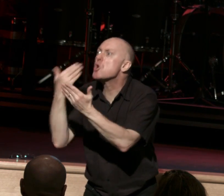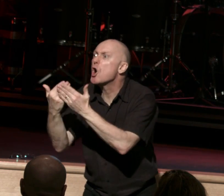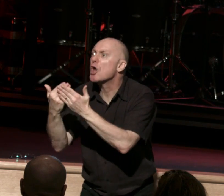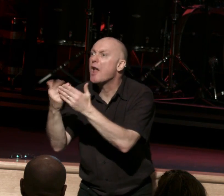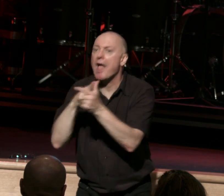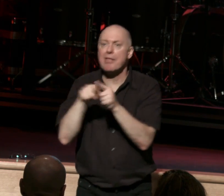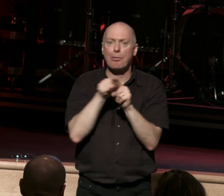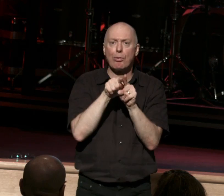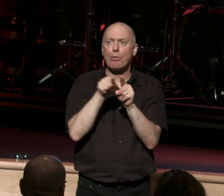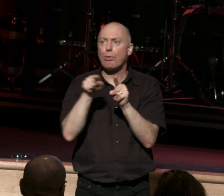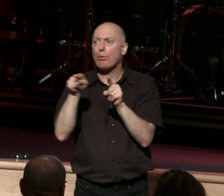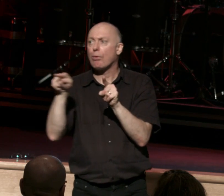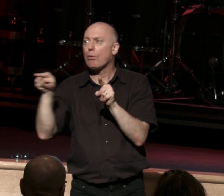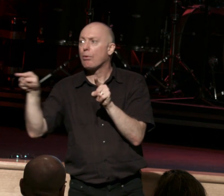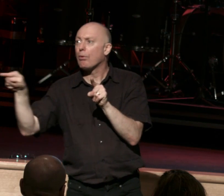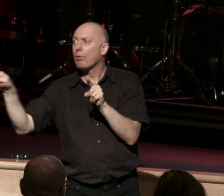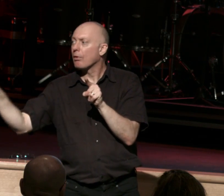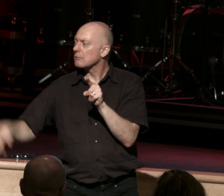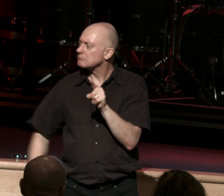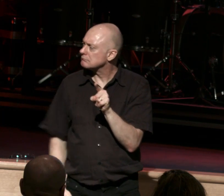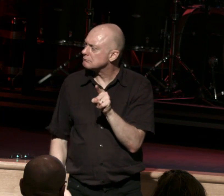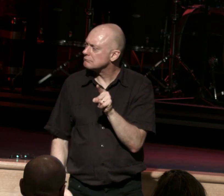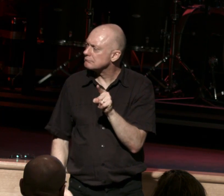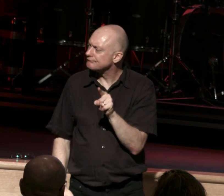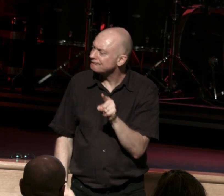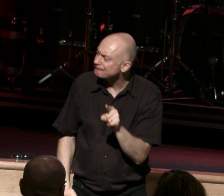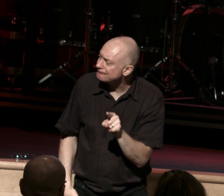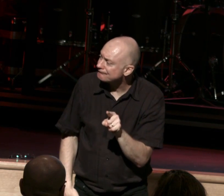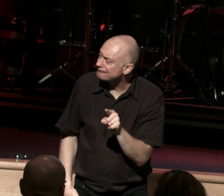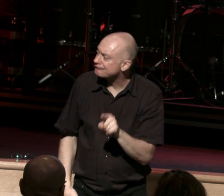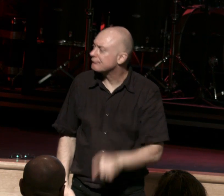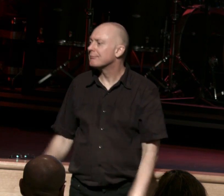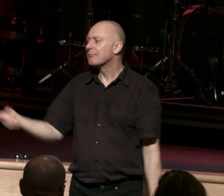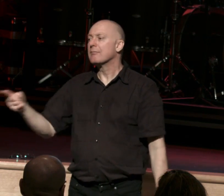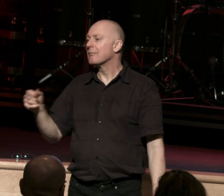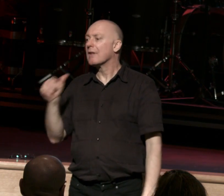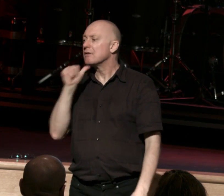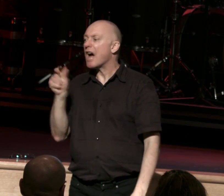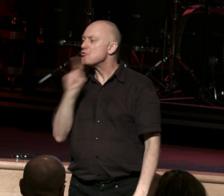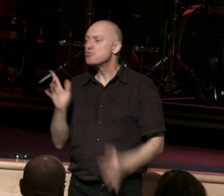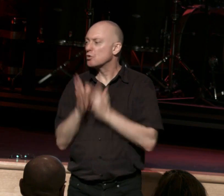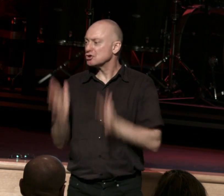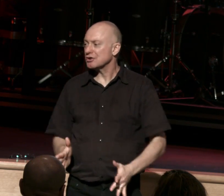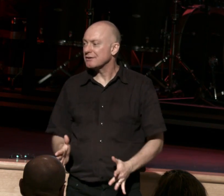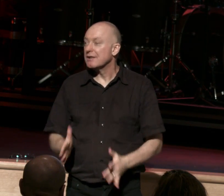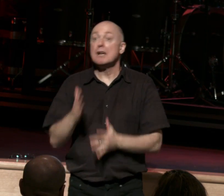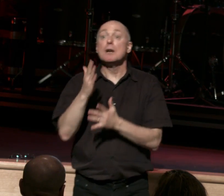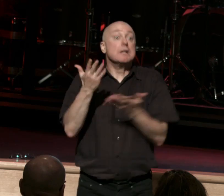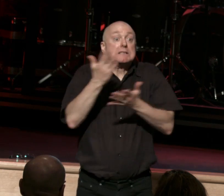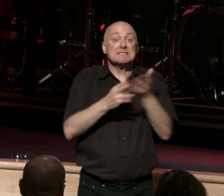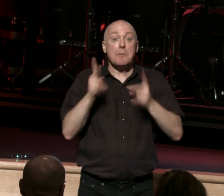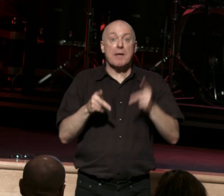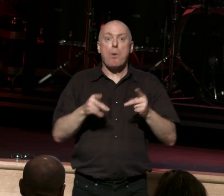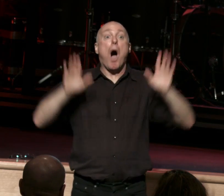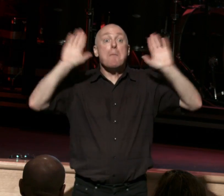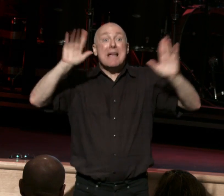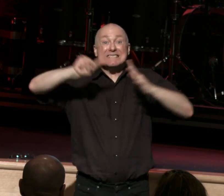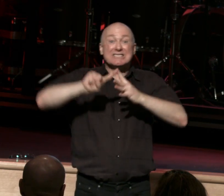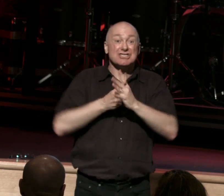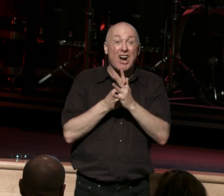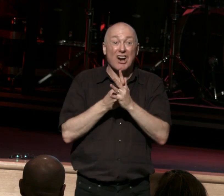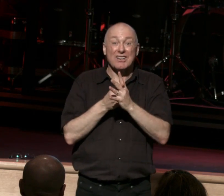have started great and drifted off and seemingly never returned. I have to assume then it wasn't legitimate fruit. I've also seen people, amazing